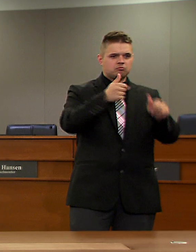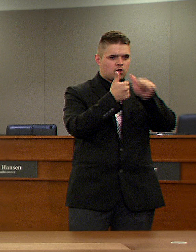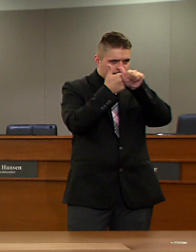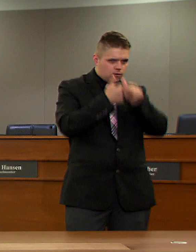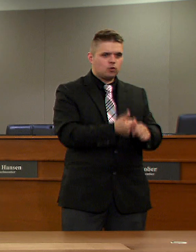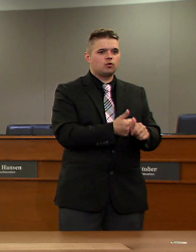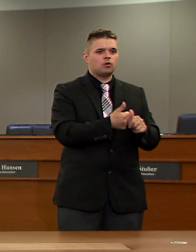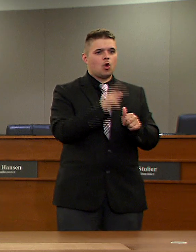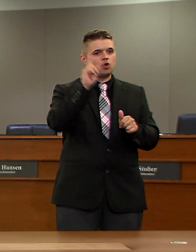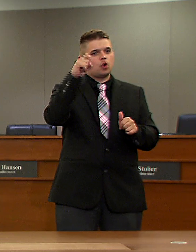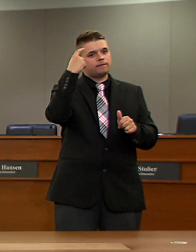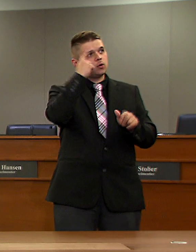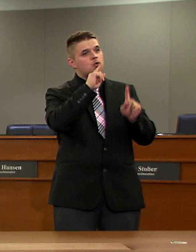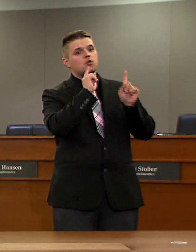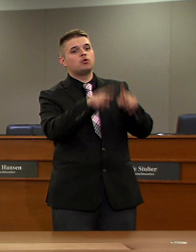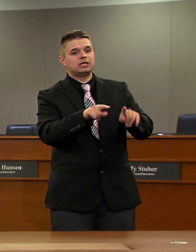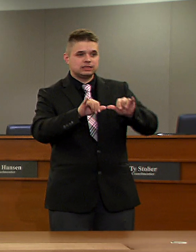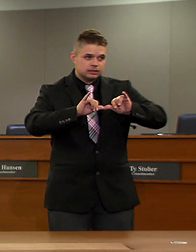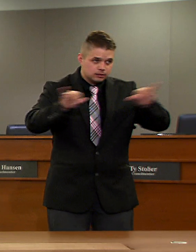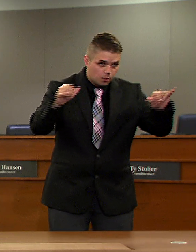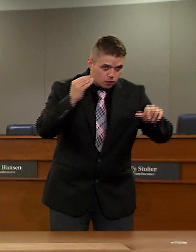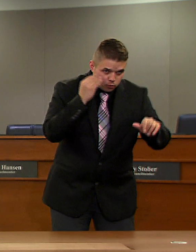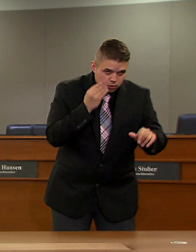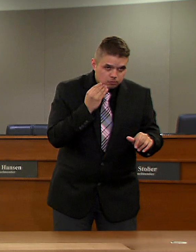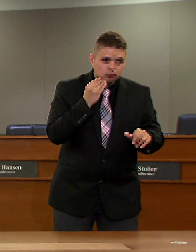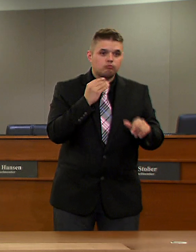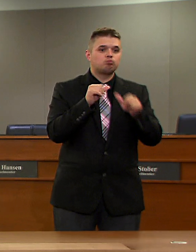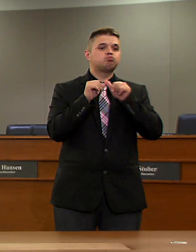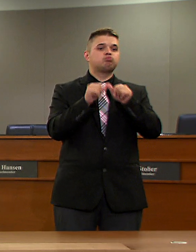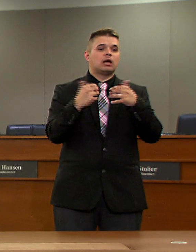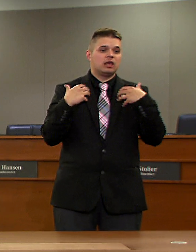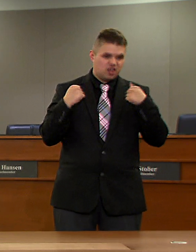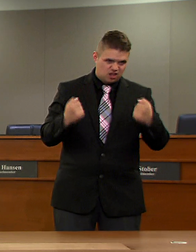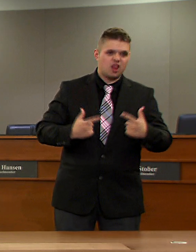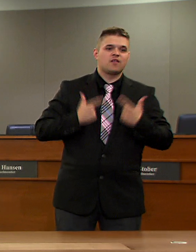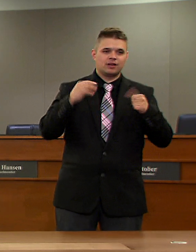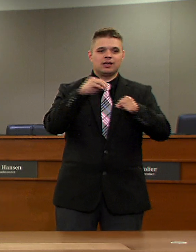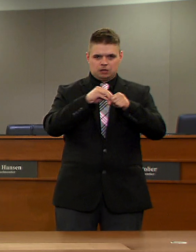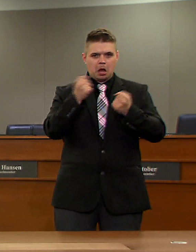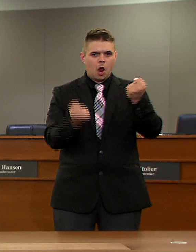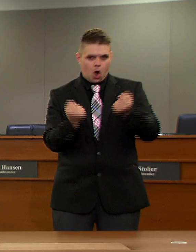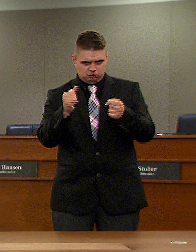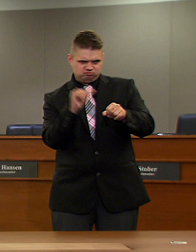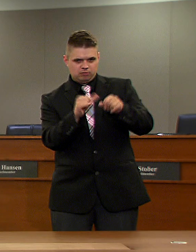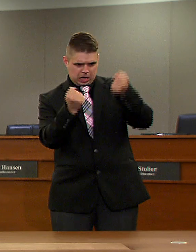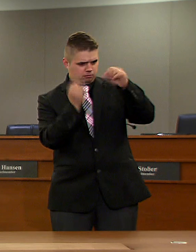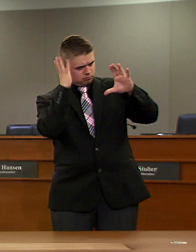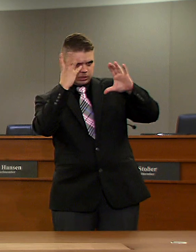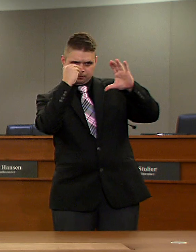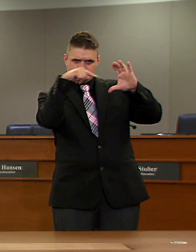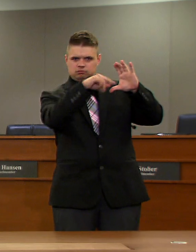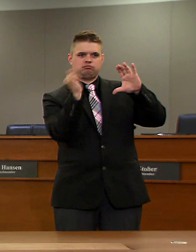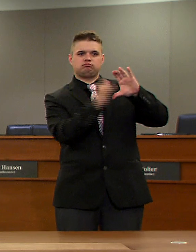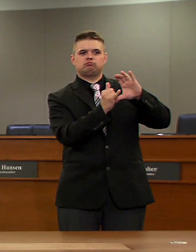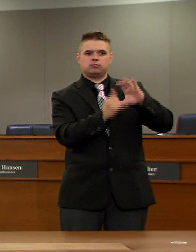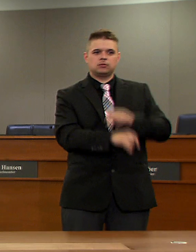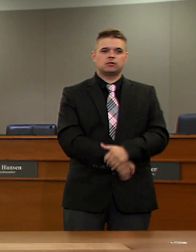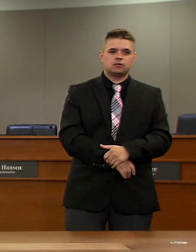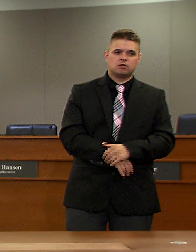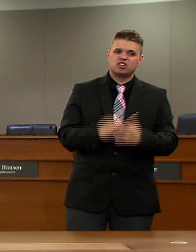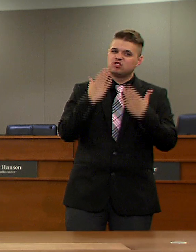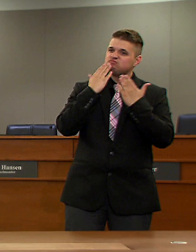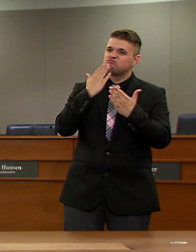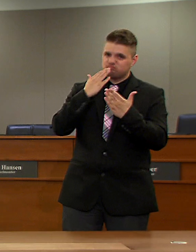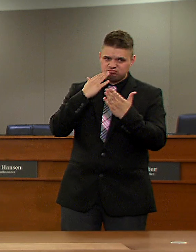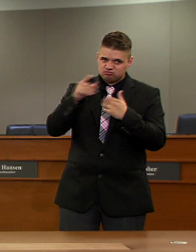to stay home, stay healthy while living in their vehicles. We're grateful to Centennial Real Estate